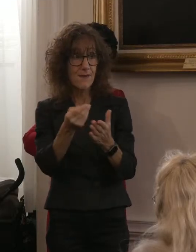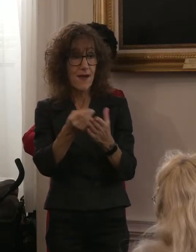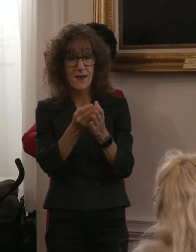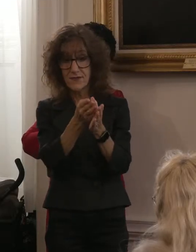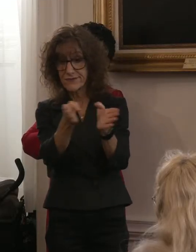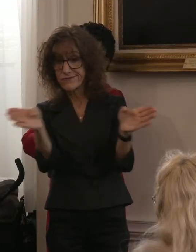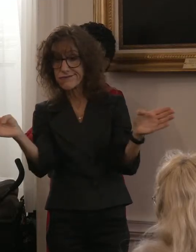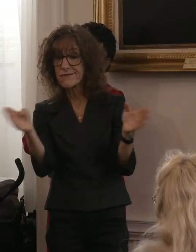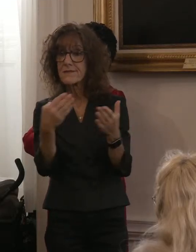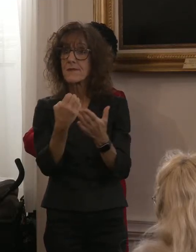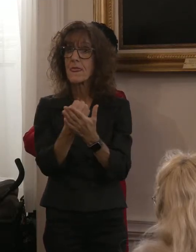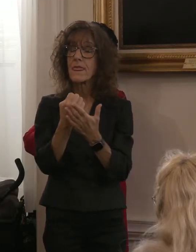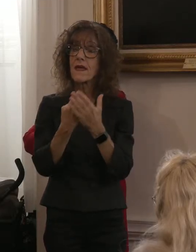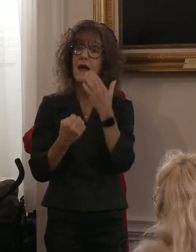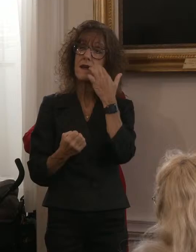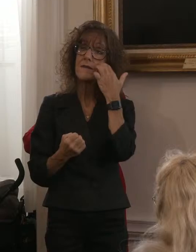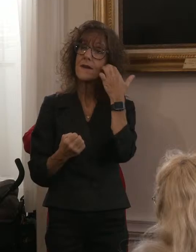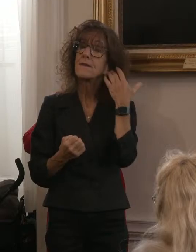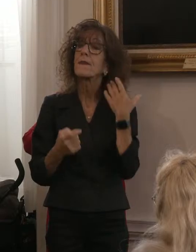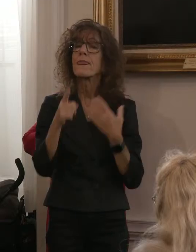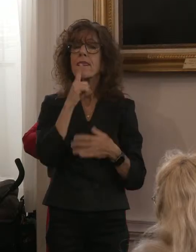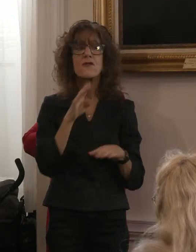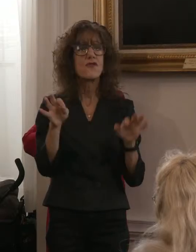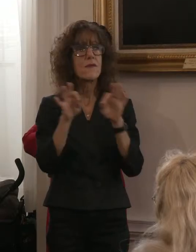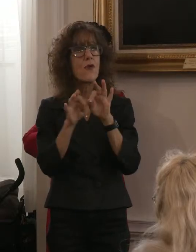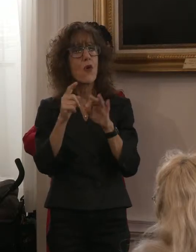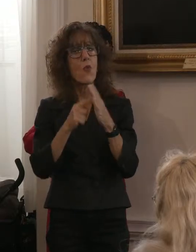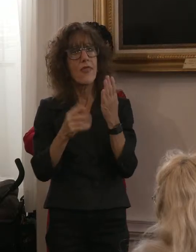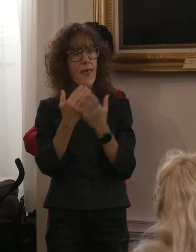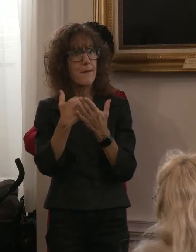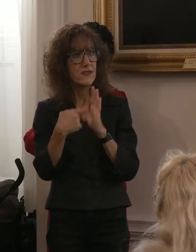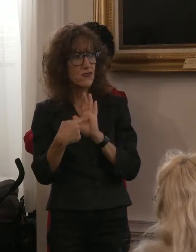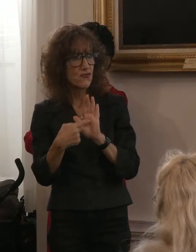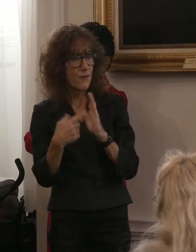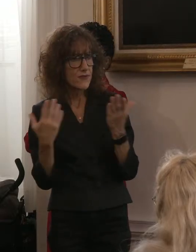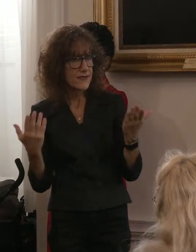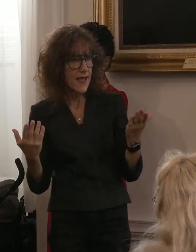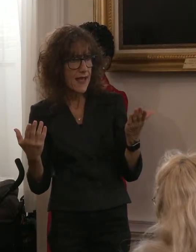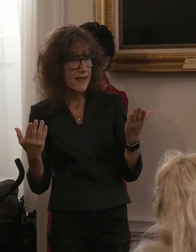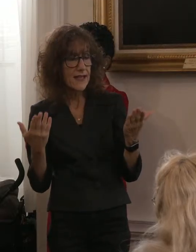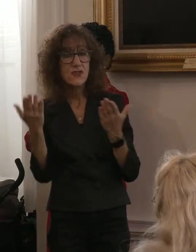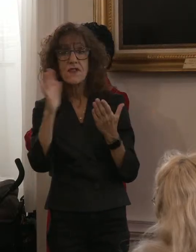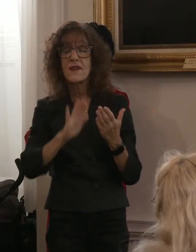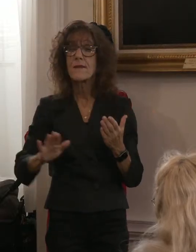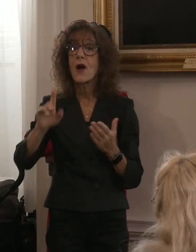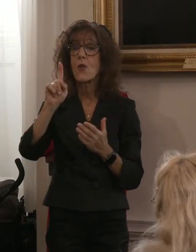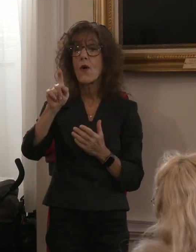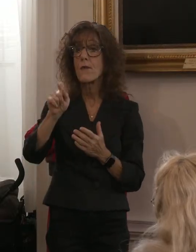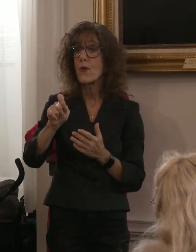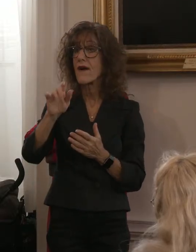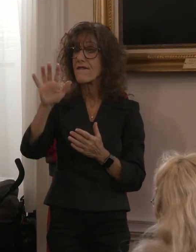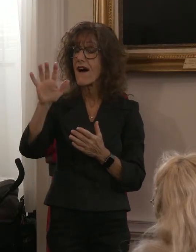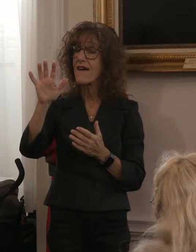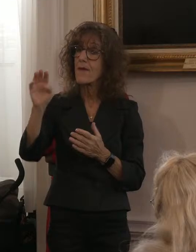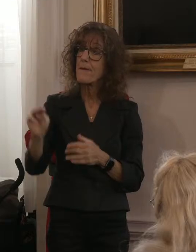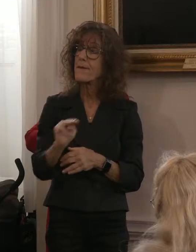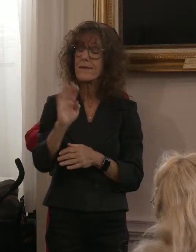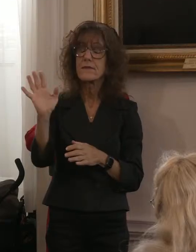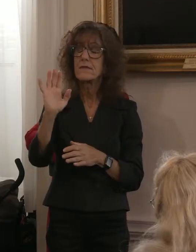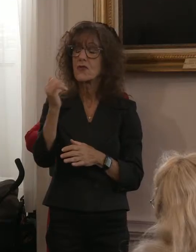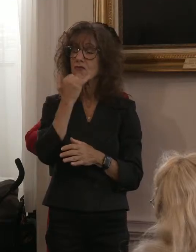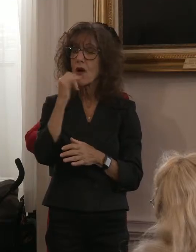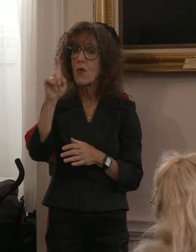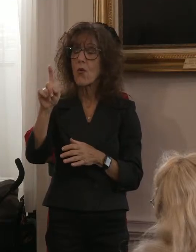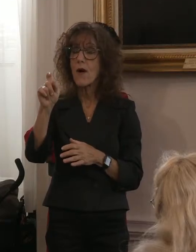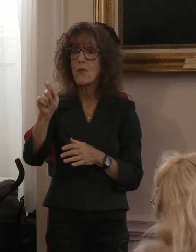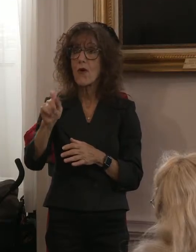economy. What is really important is what this budget actually represents. It's serving about $1.5 million,